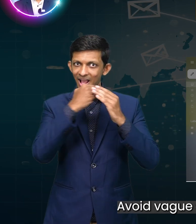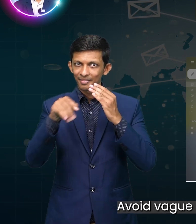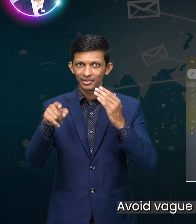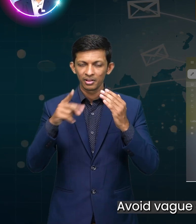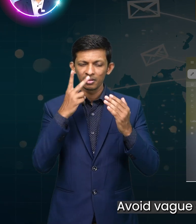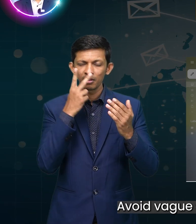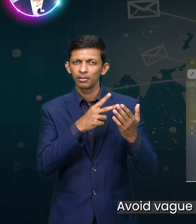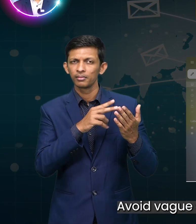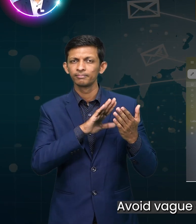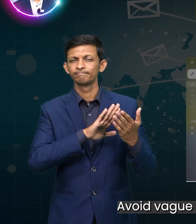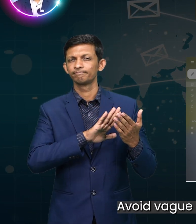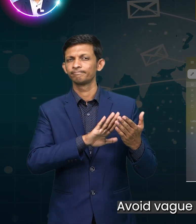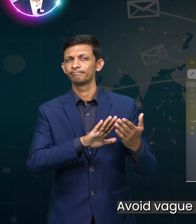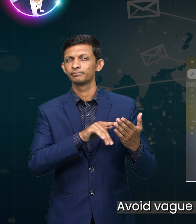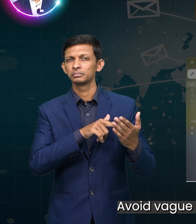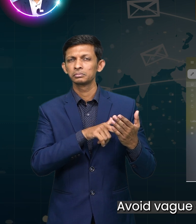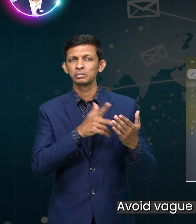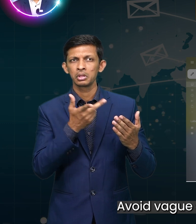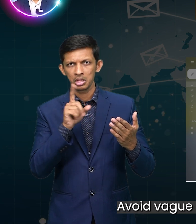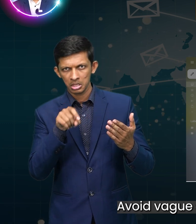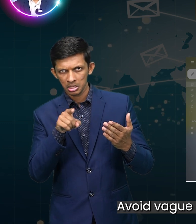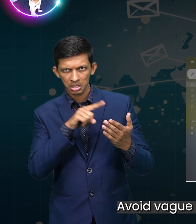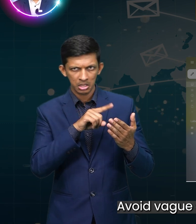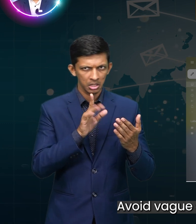Avoid vague subject lines like question